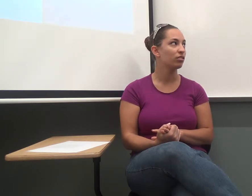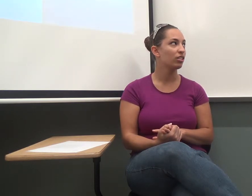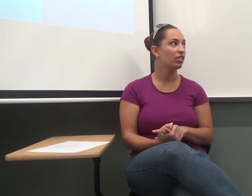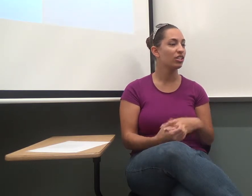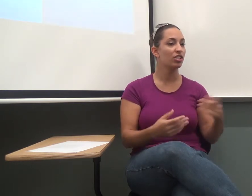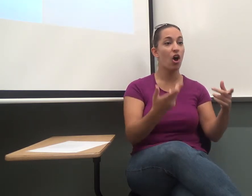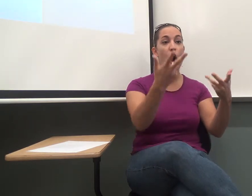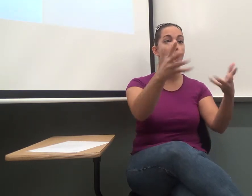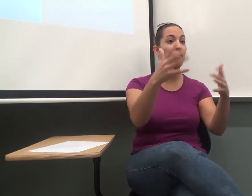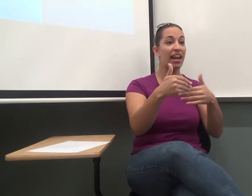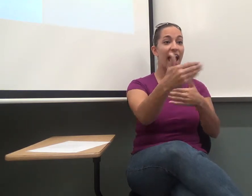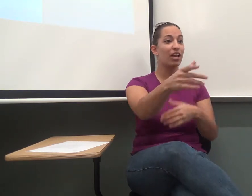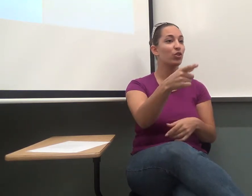and you don't have any homework this weekend.